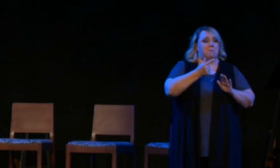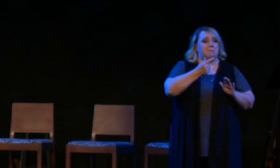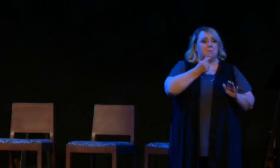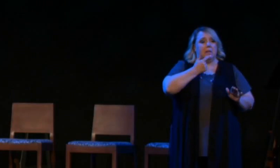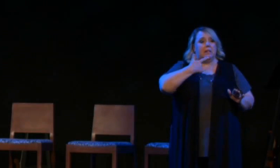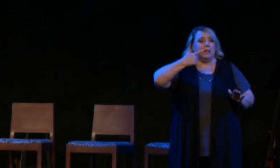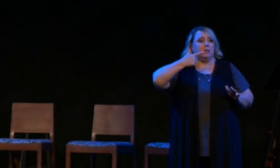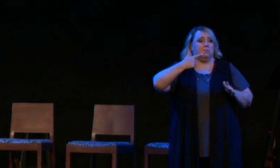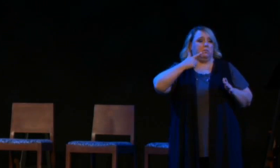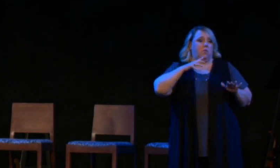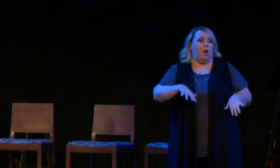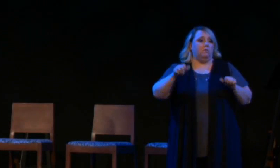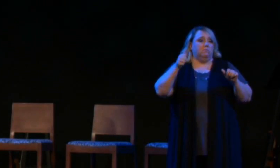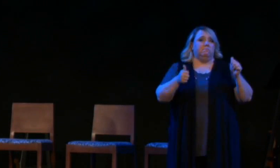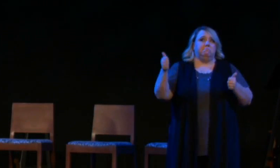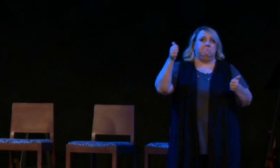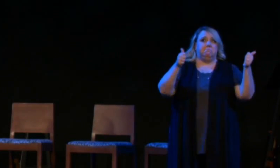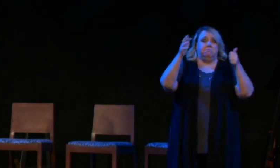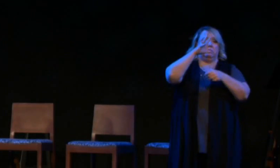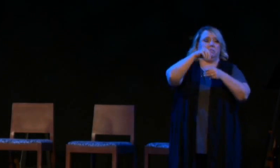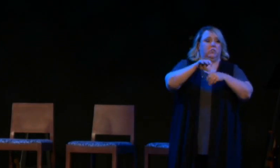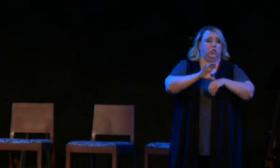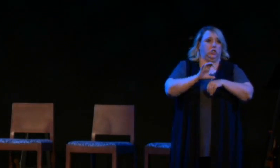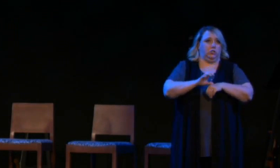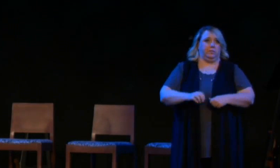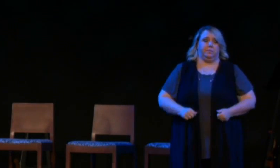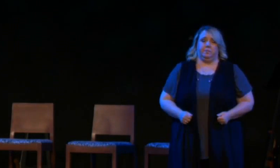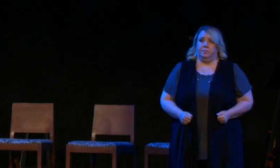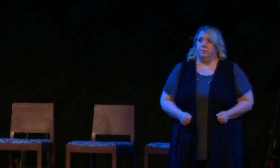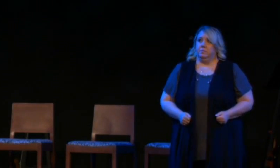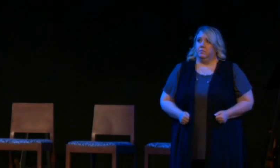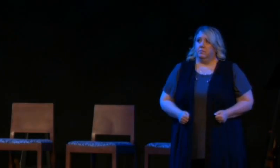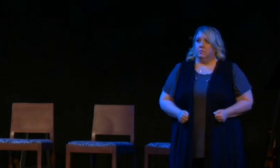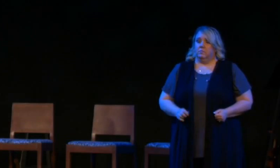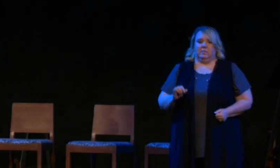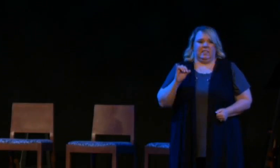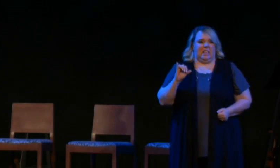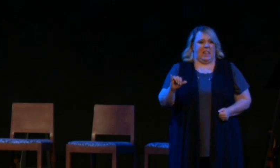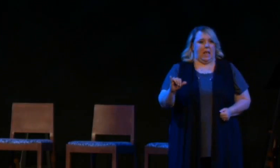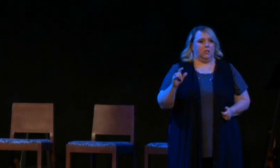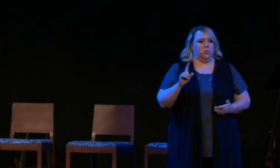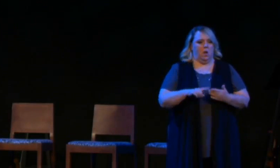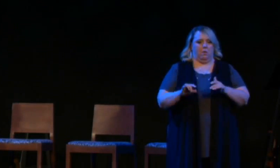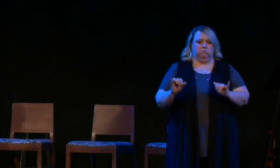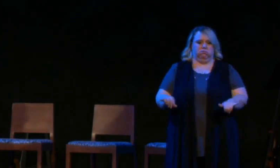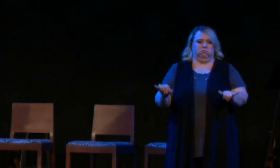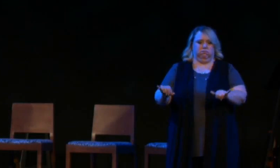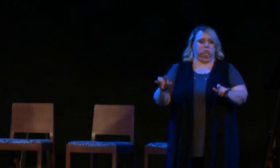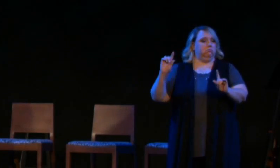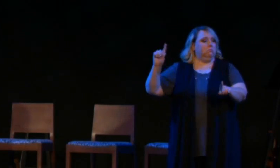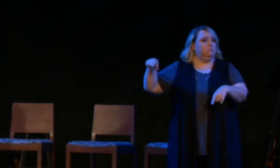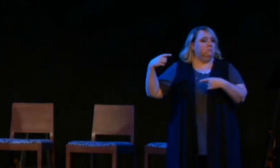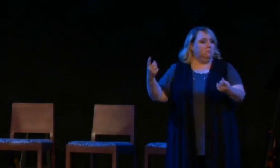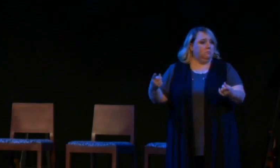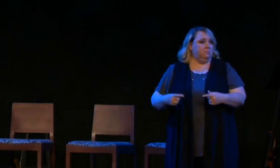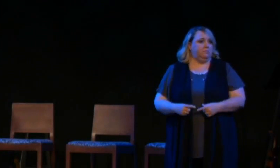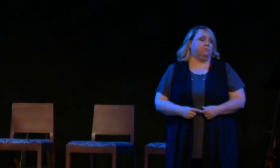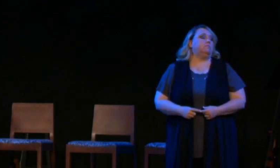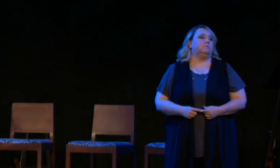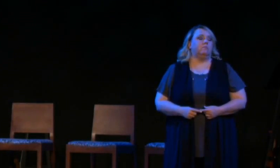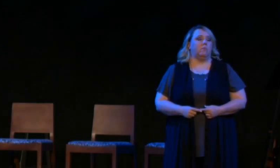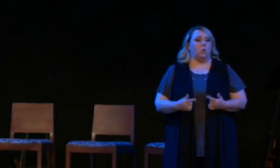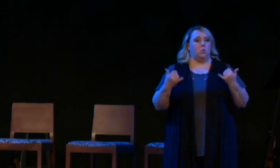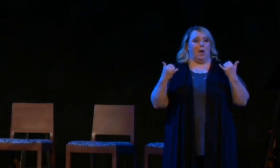in the pulpit if they live into their full selves. That is our status quo single opinion. And currently, in this